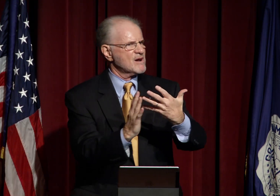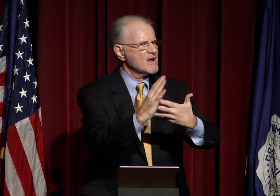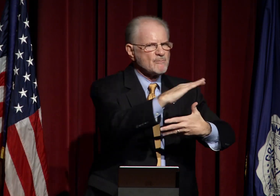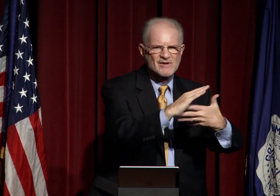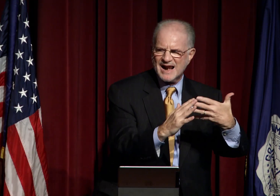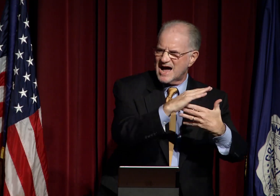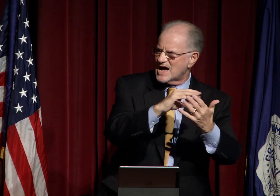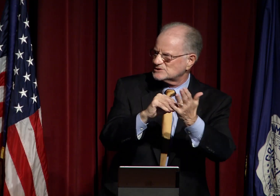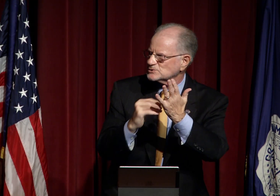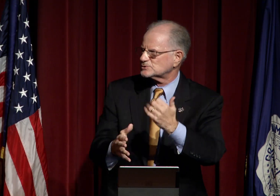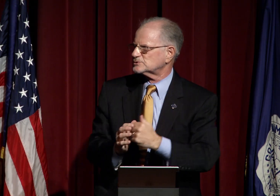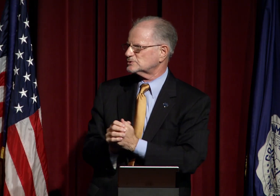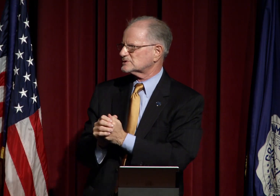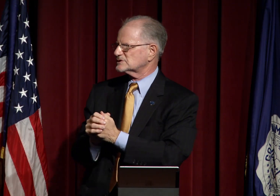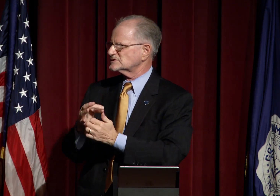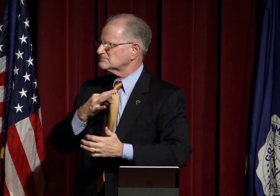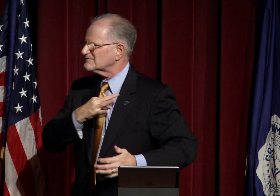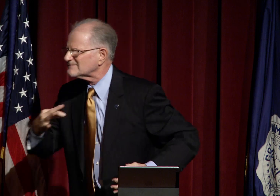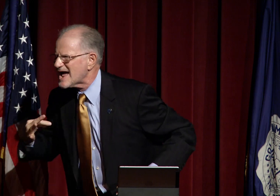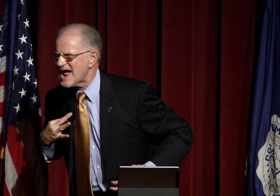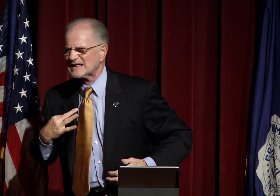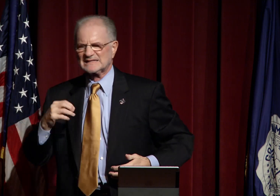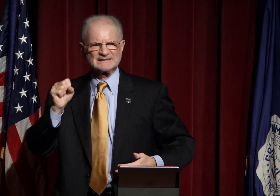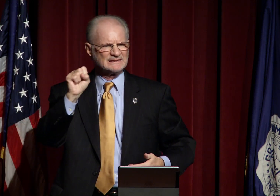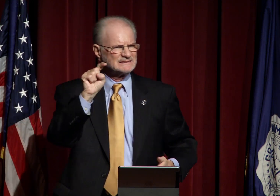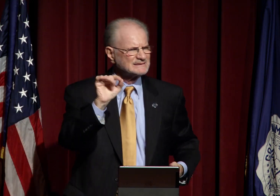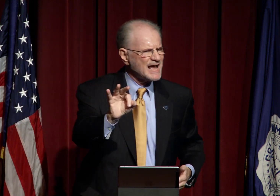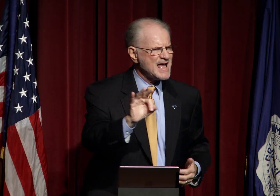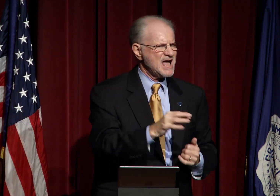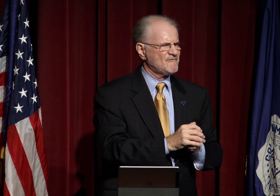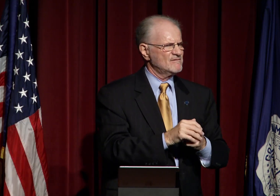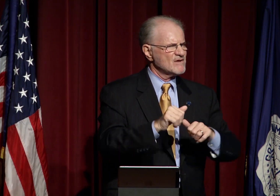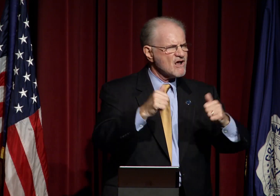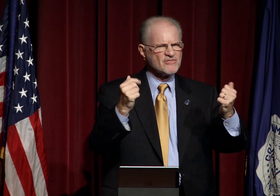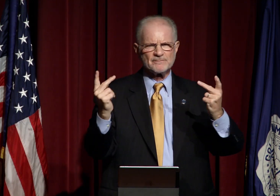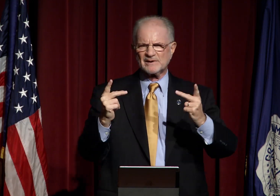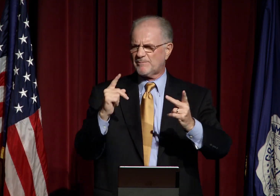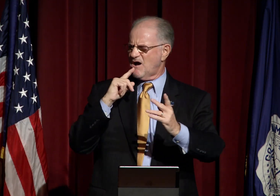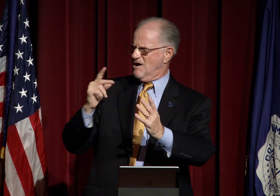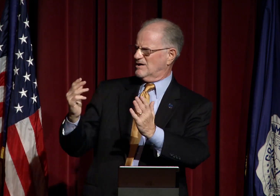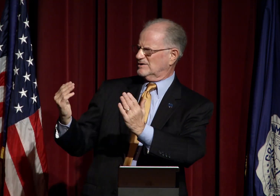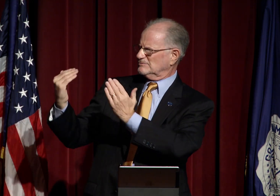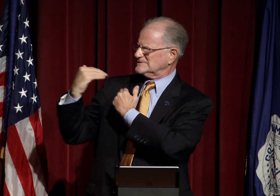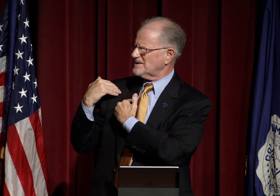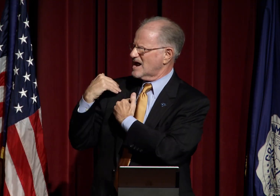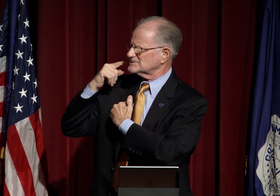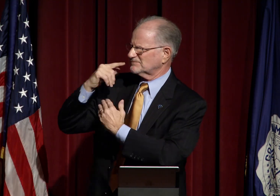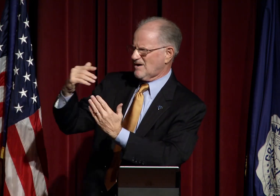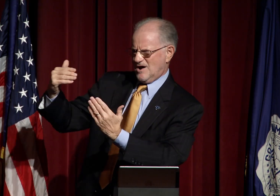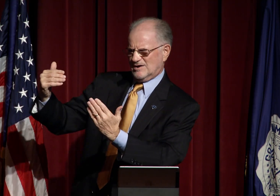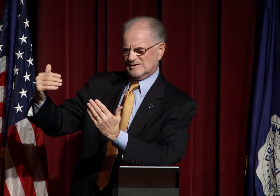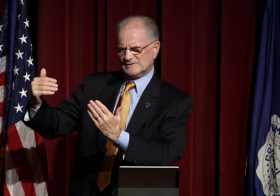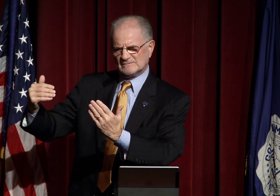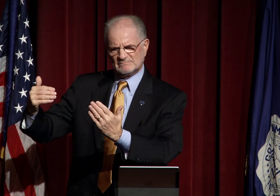We, each of us, upperclassmen, students, staff, all of us are